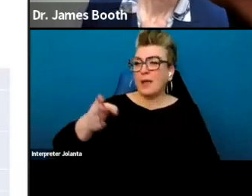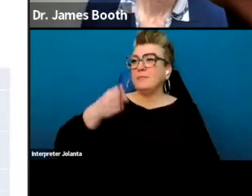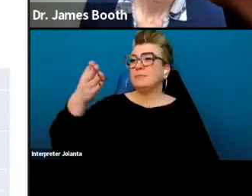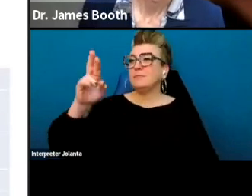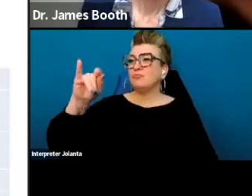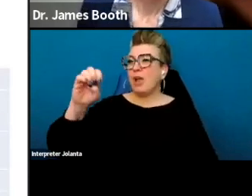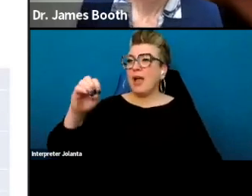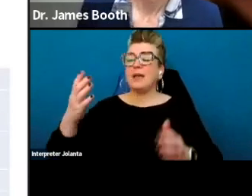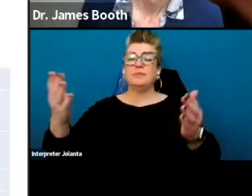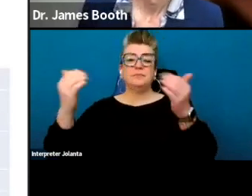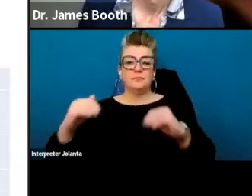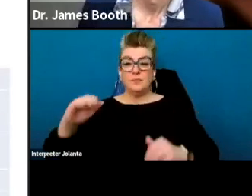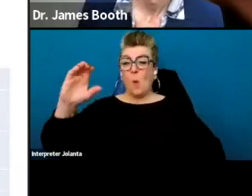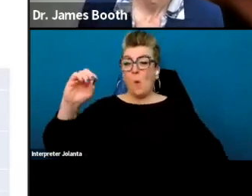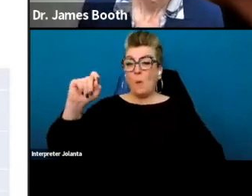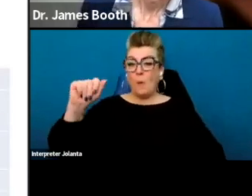or coat and cup.